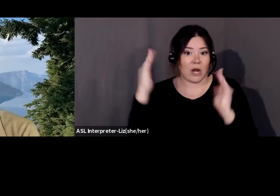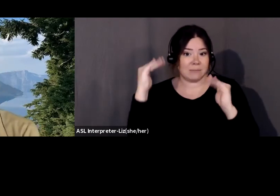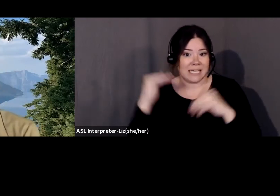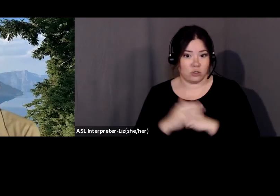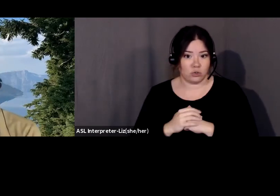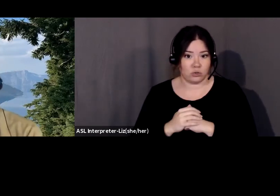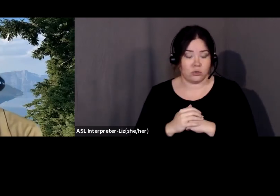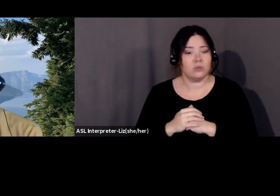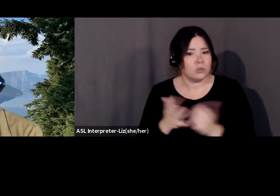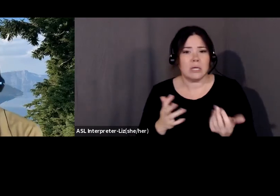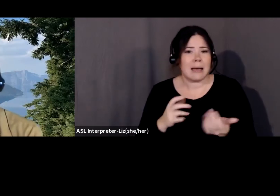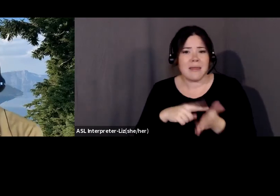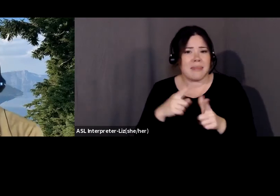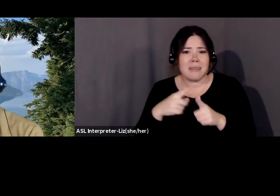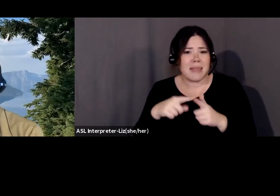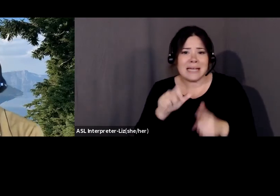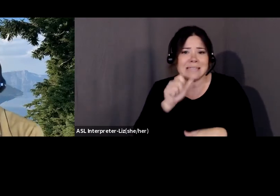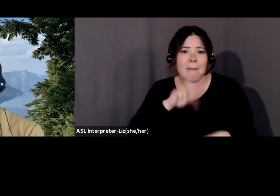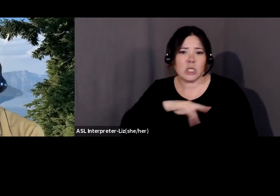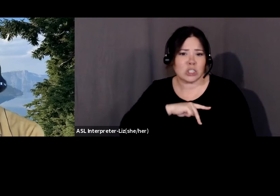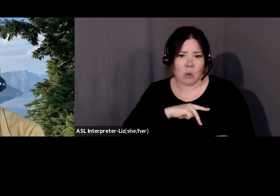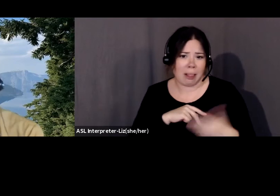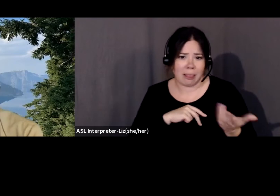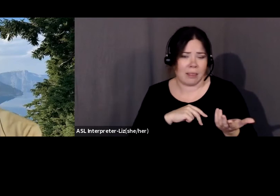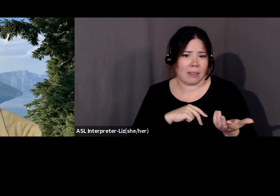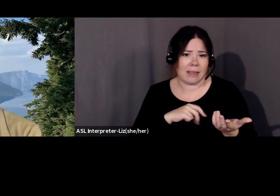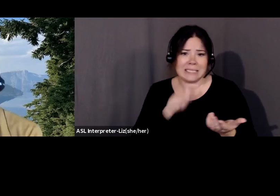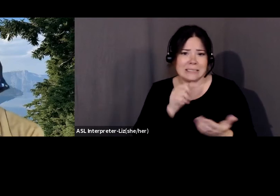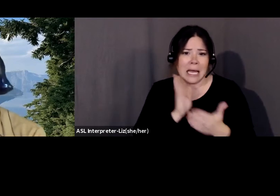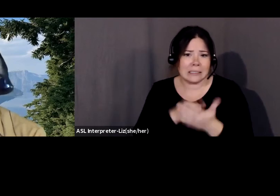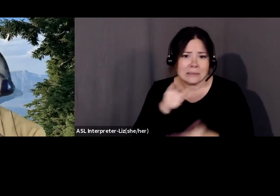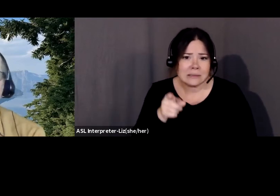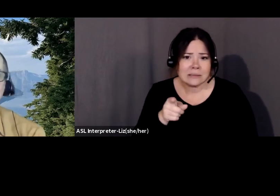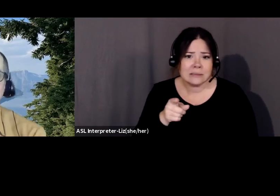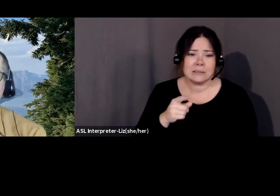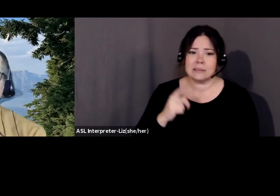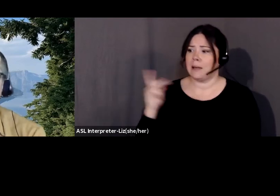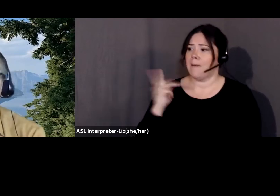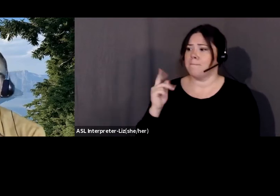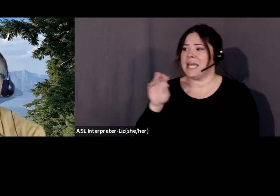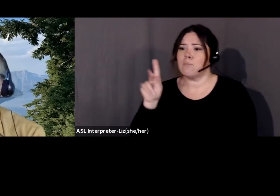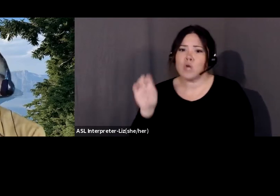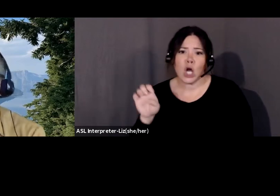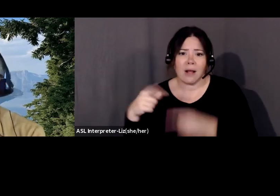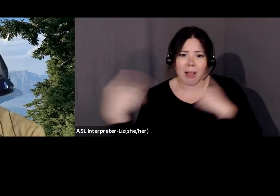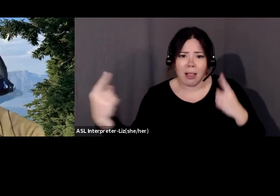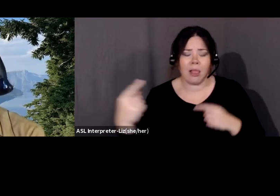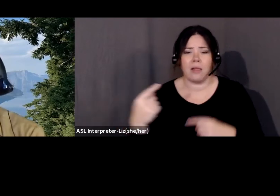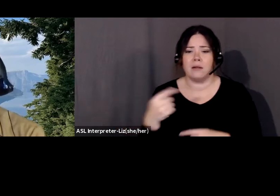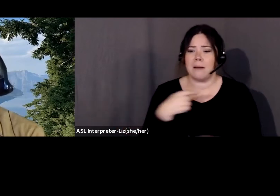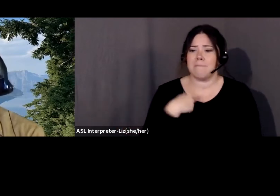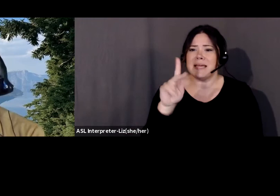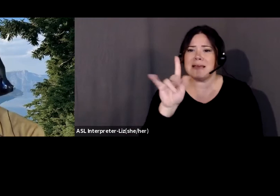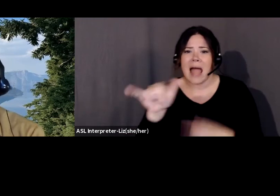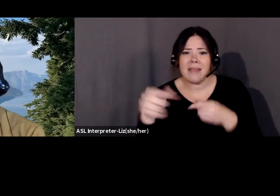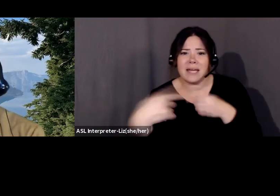not personal. You're not getting into a disagreement. Brooke and I, or Kathy or I, are not getting into a disagreement about how